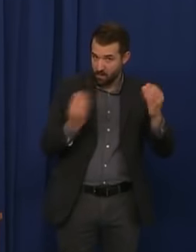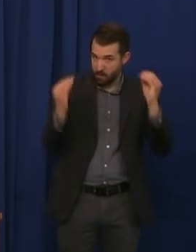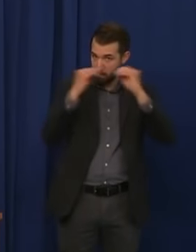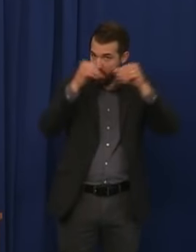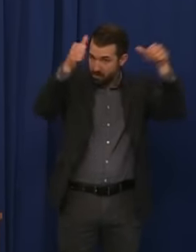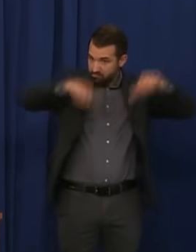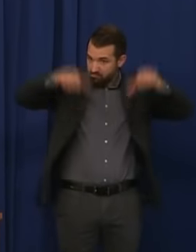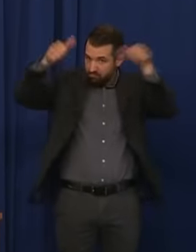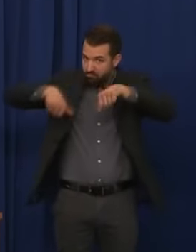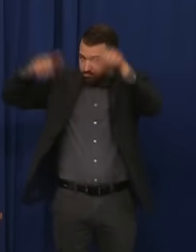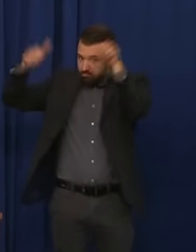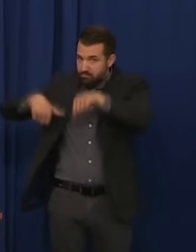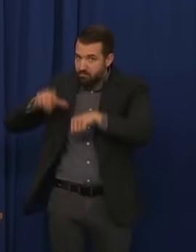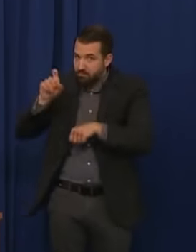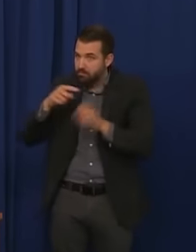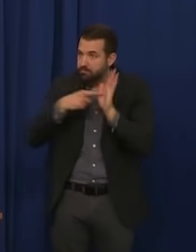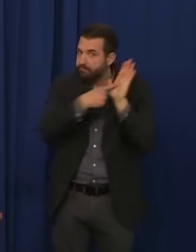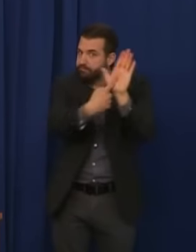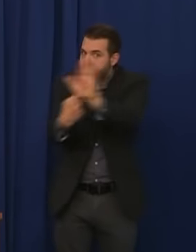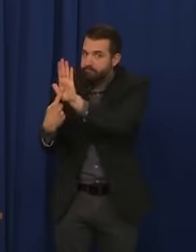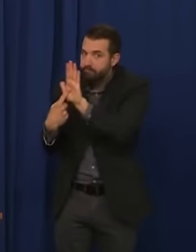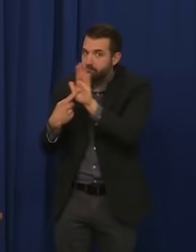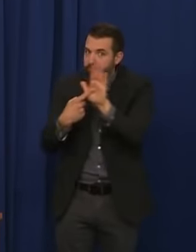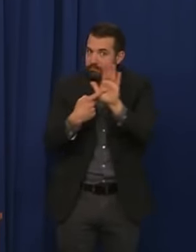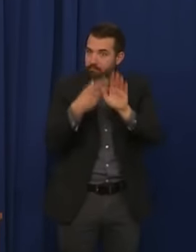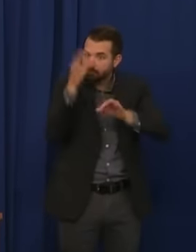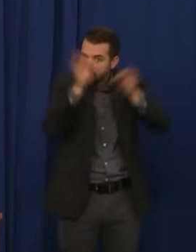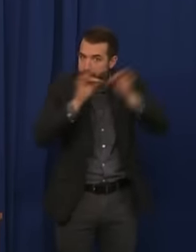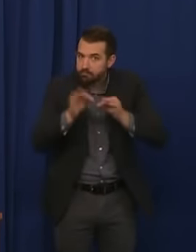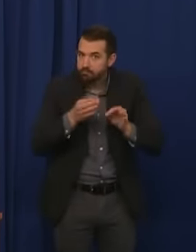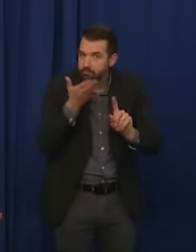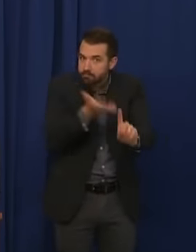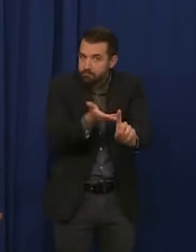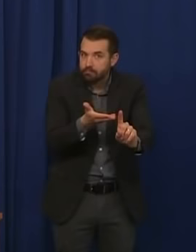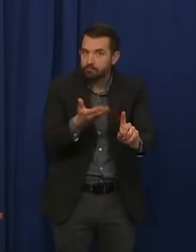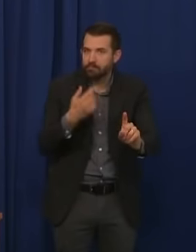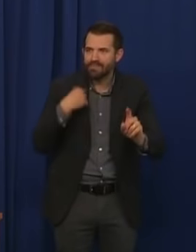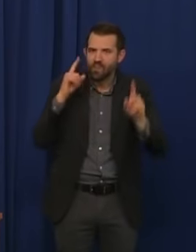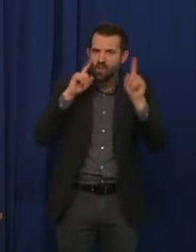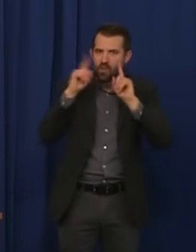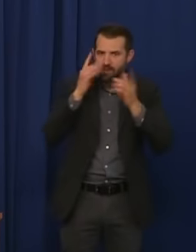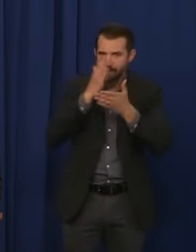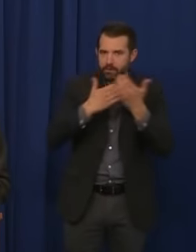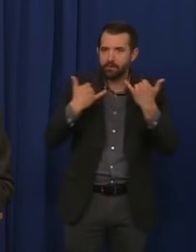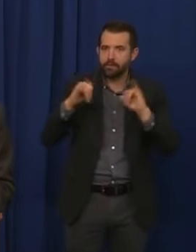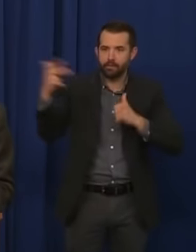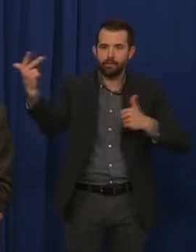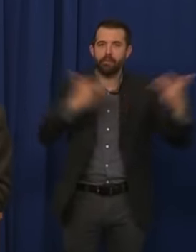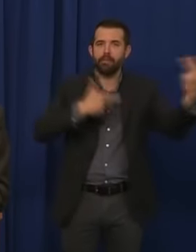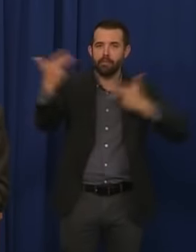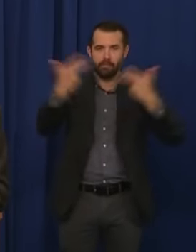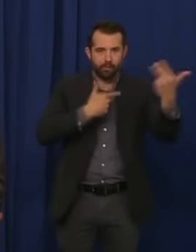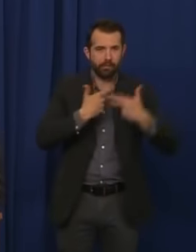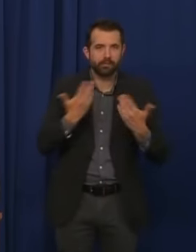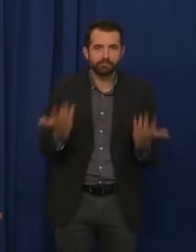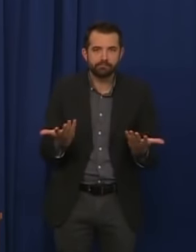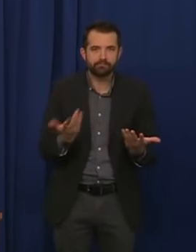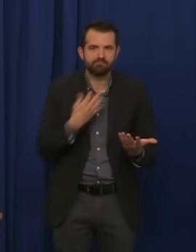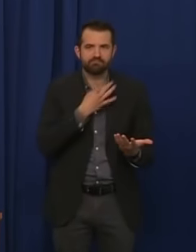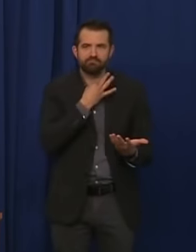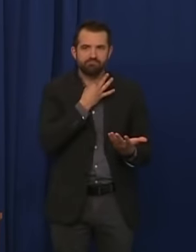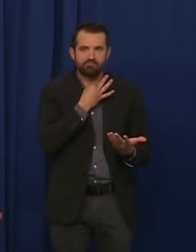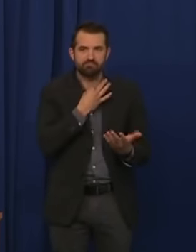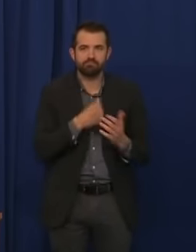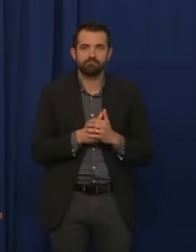state via that's motor right. vehicle. Some people fit by boat. That's a great suggestion. I don't know if Heather's